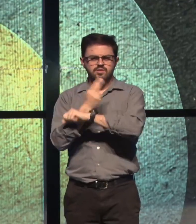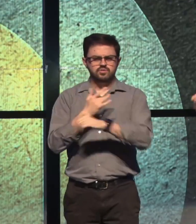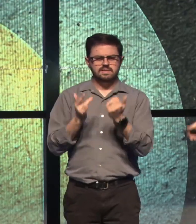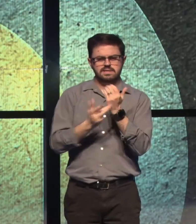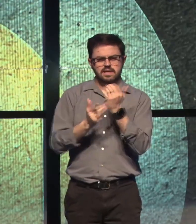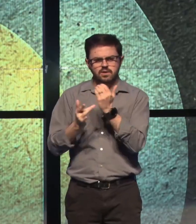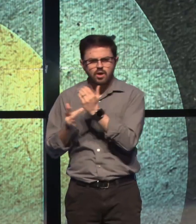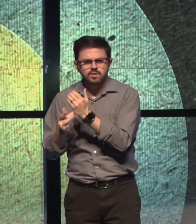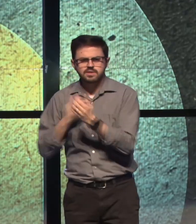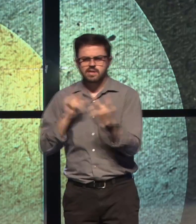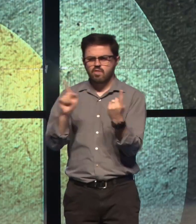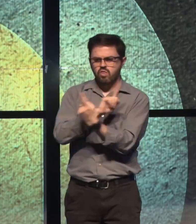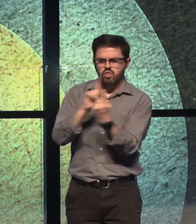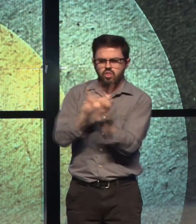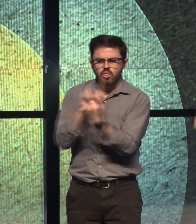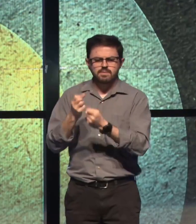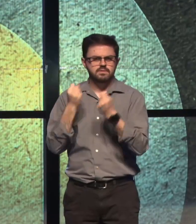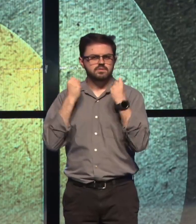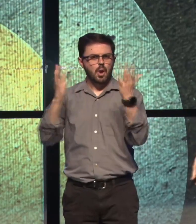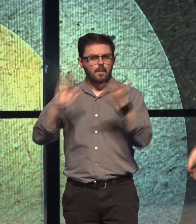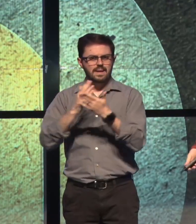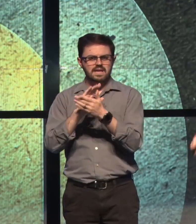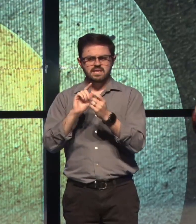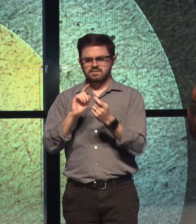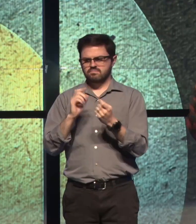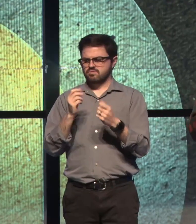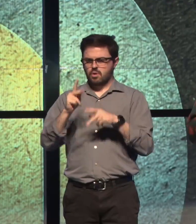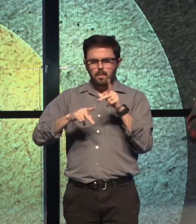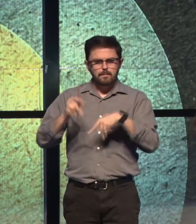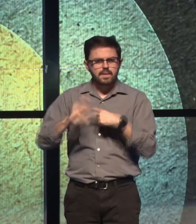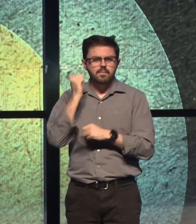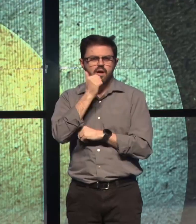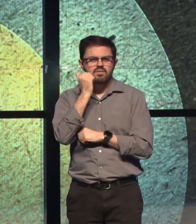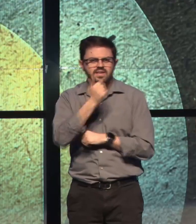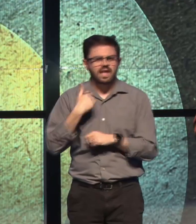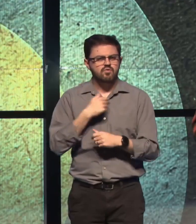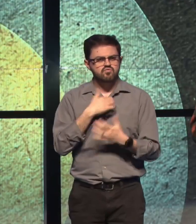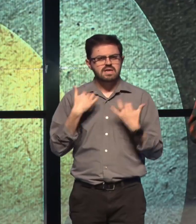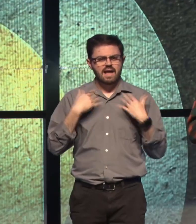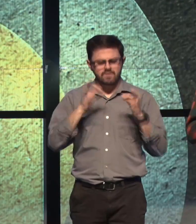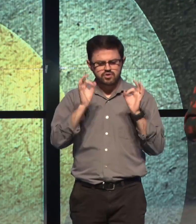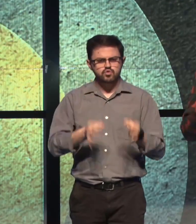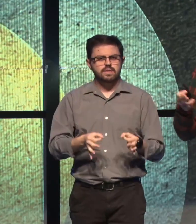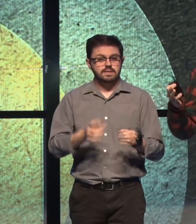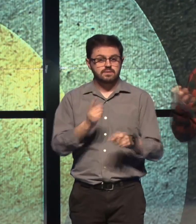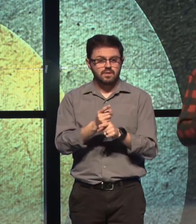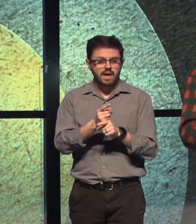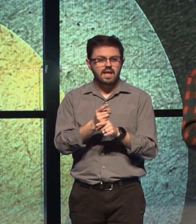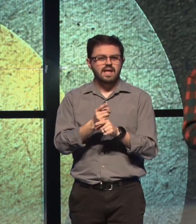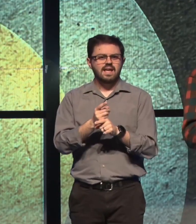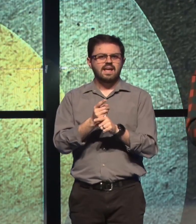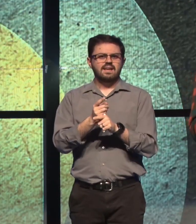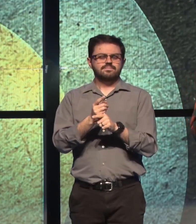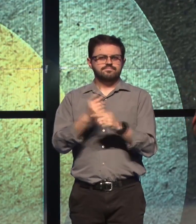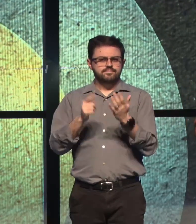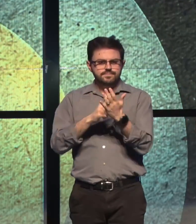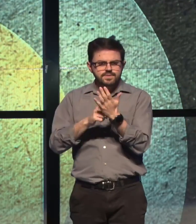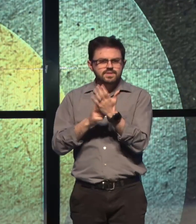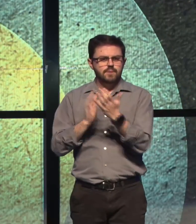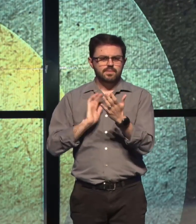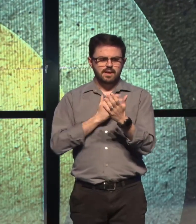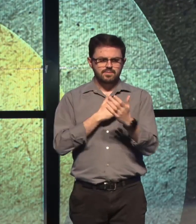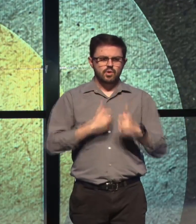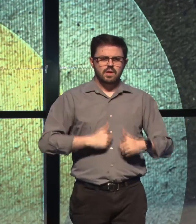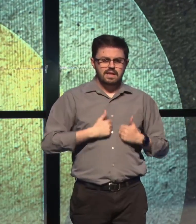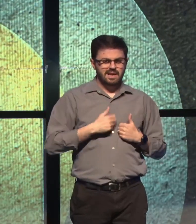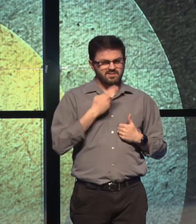who are different than us, we are faced with the choice of what to do with that. And sometimes we live our lives, if we're really